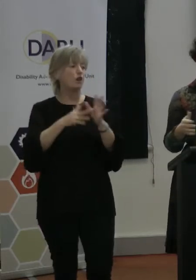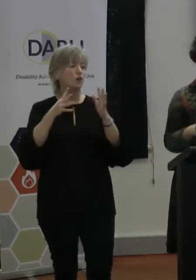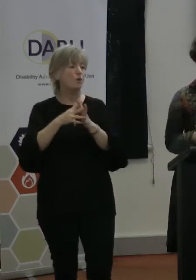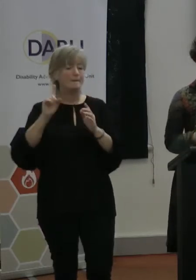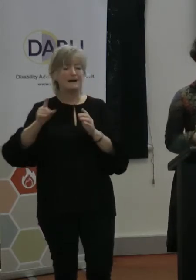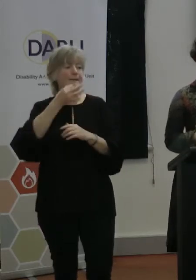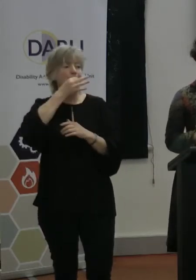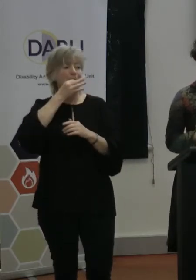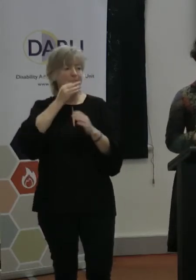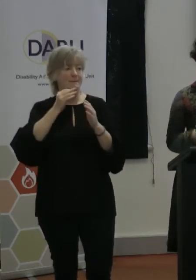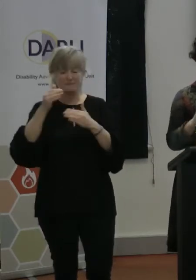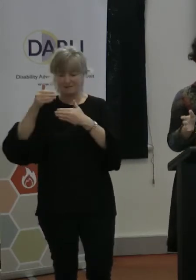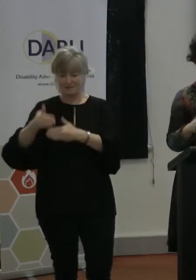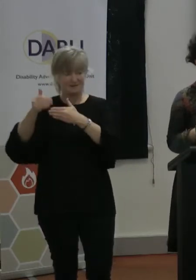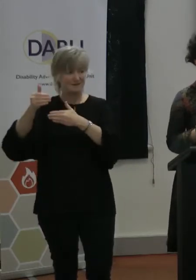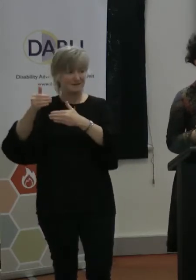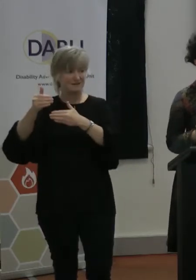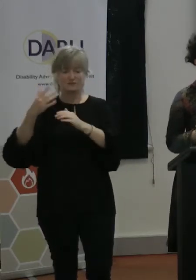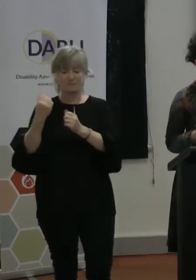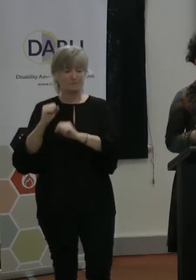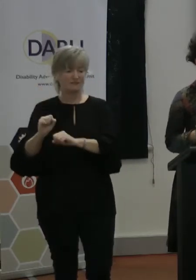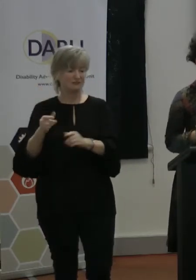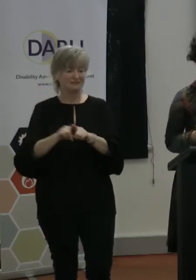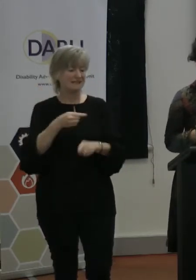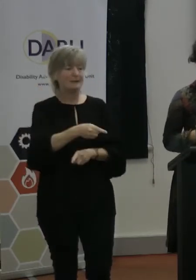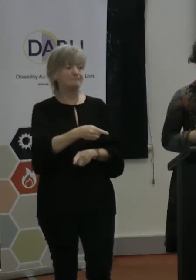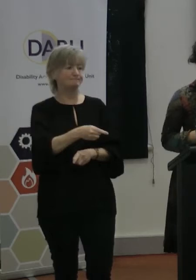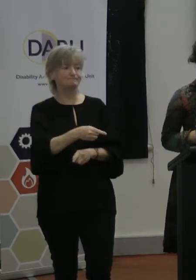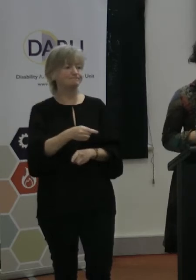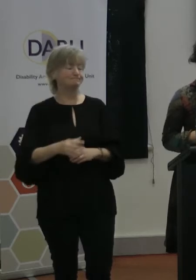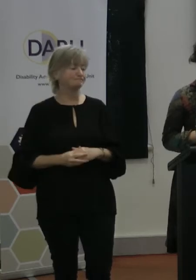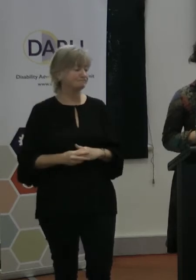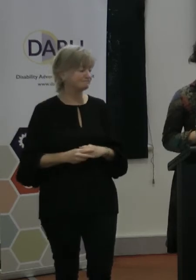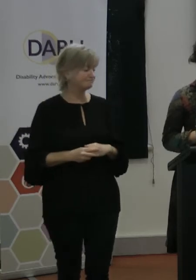the minimum notice period, so those protections aren't in place.